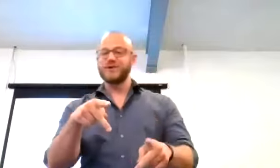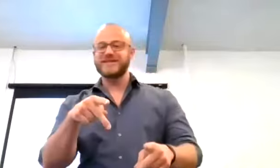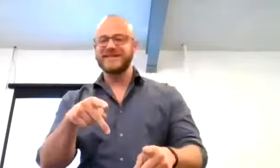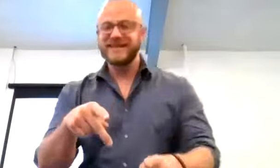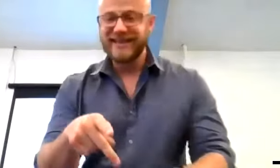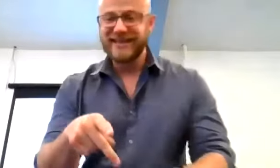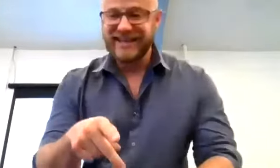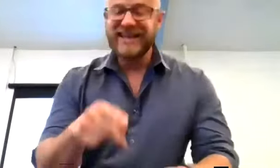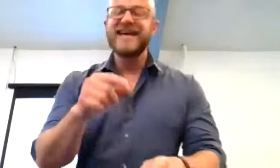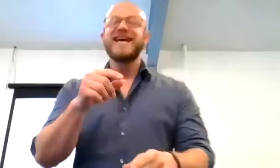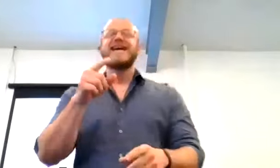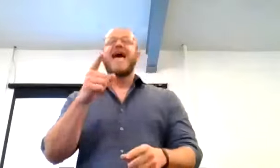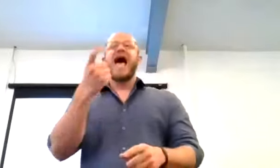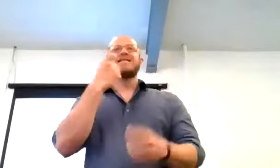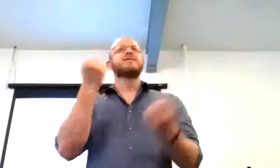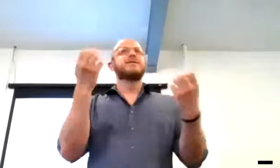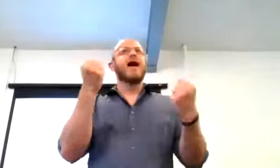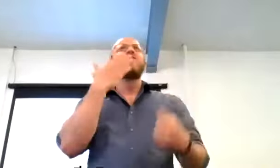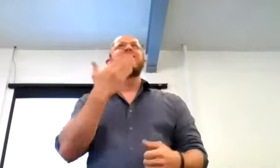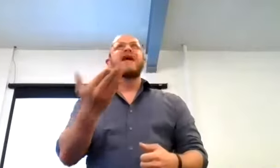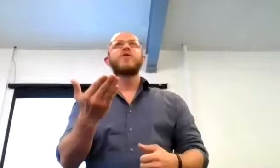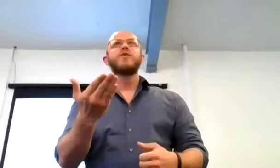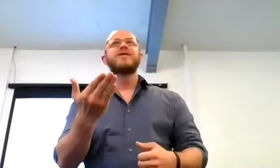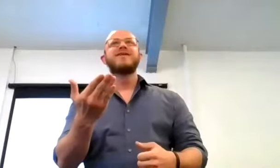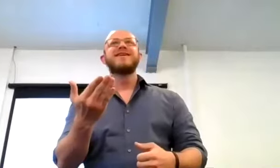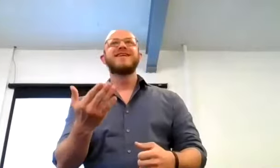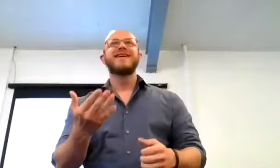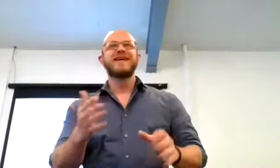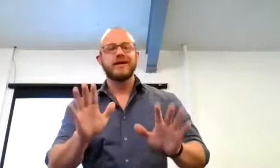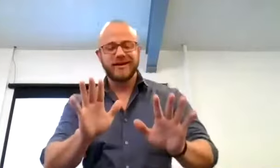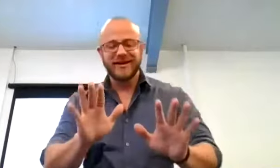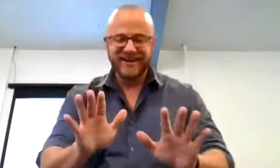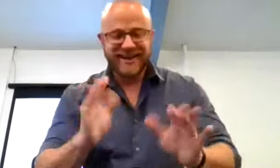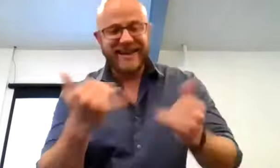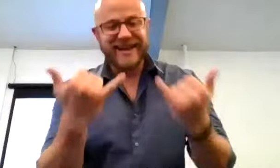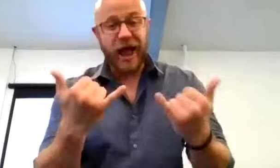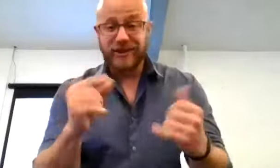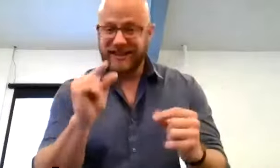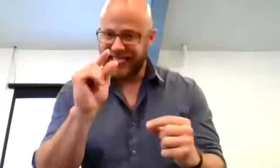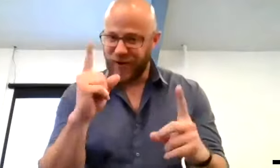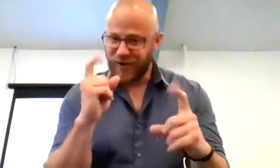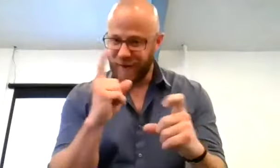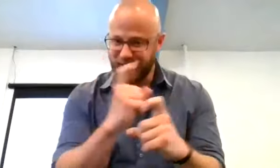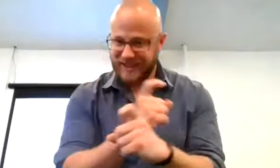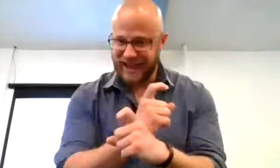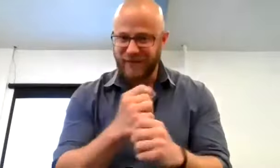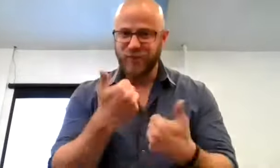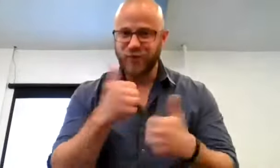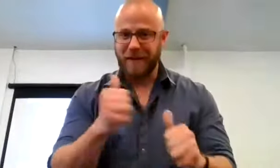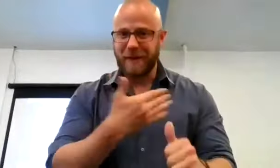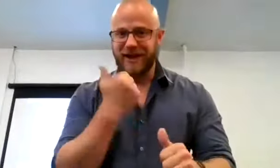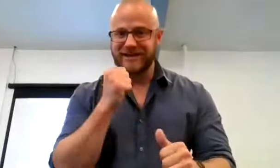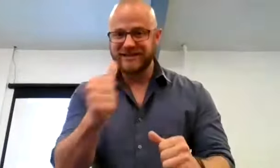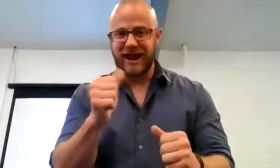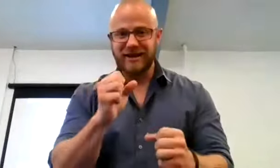Oh, another person asked a question, okay? Asked about the sign for thank you. Okay, so now it's a little bit more complicated. I'm gonna try